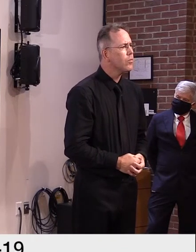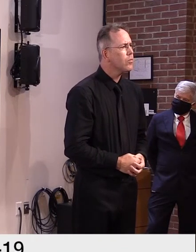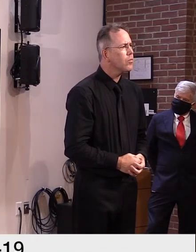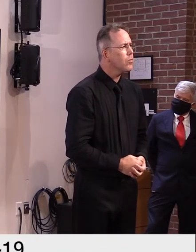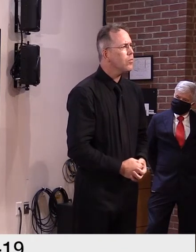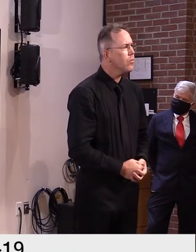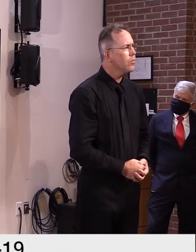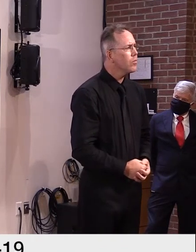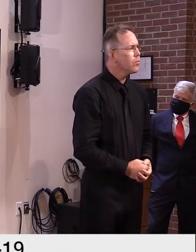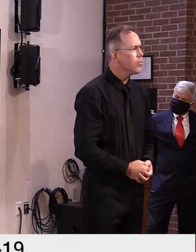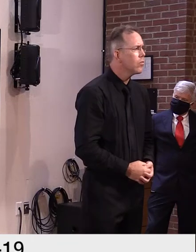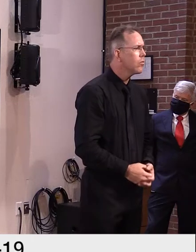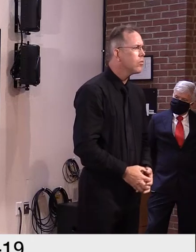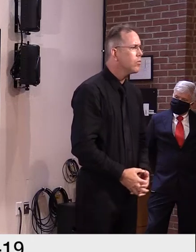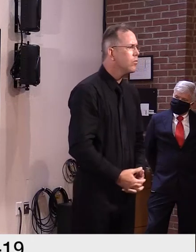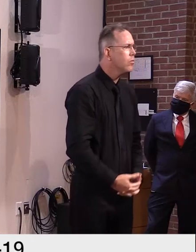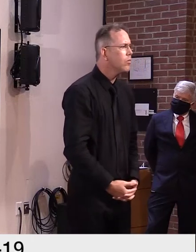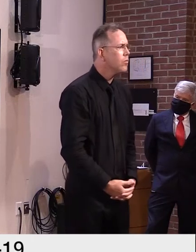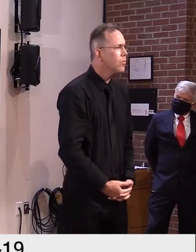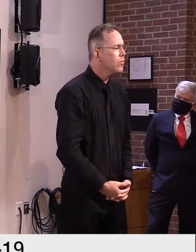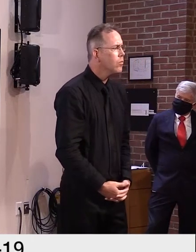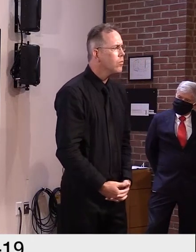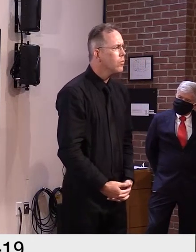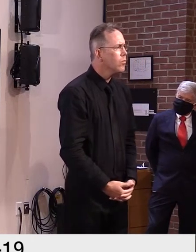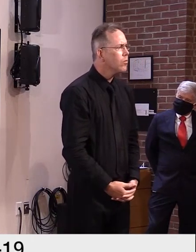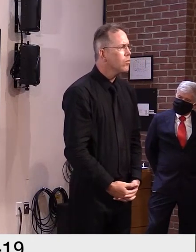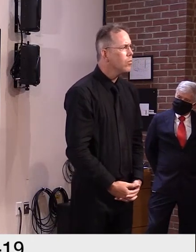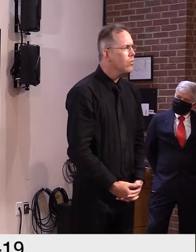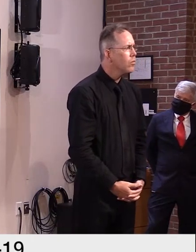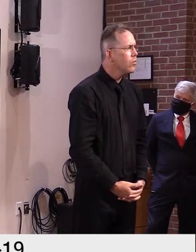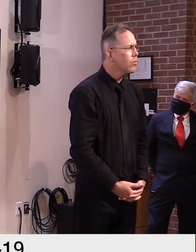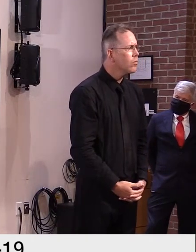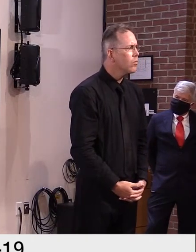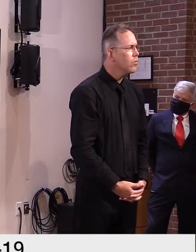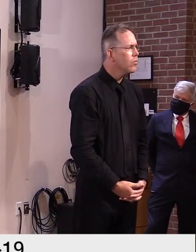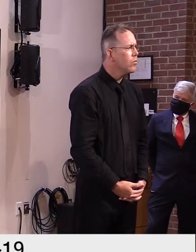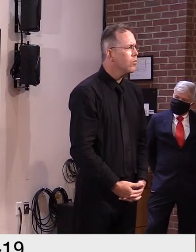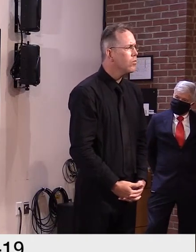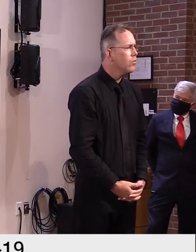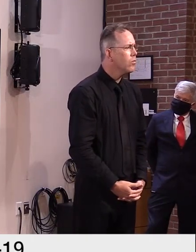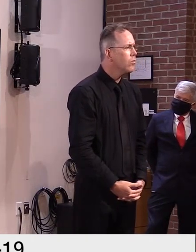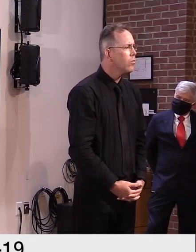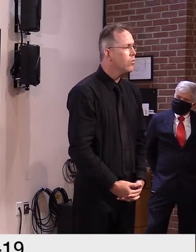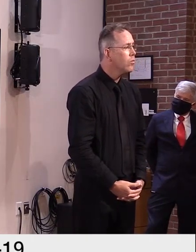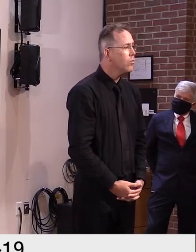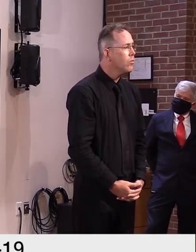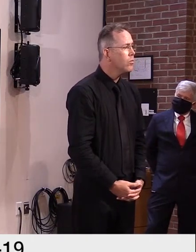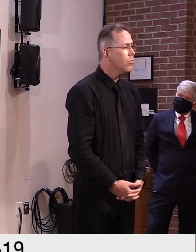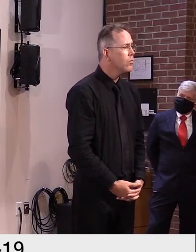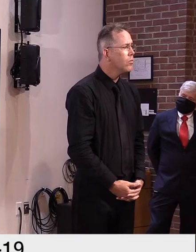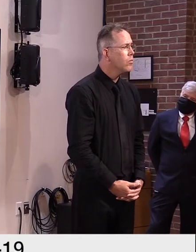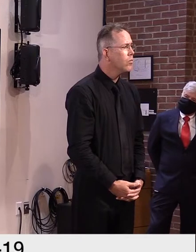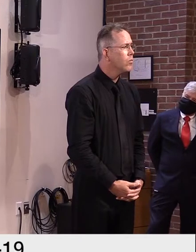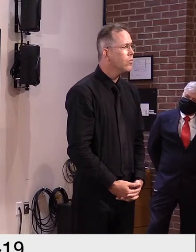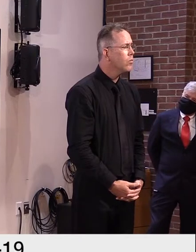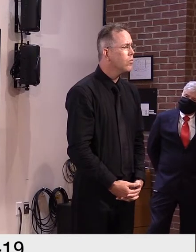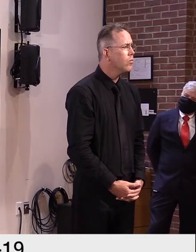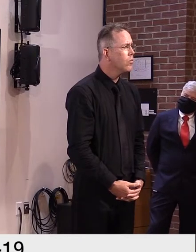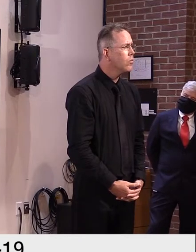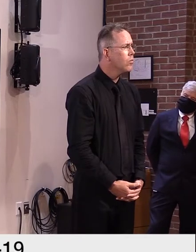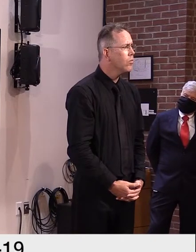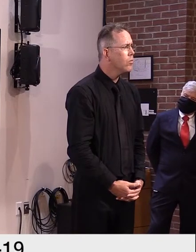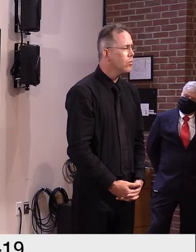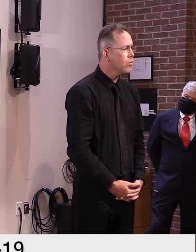full disclosure, I have a personal interest in my question, but it's a big enough topic in this area that I think it's worth asking. Our